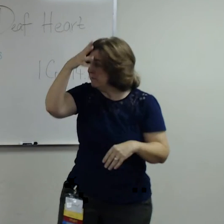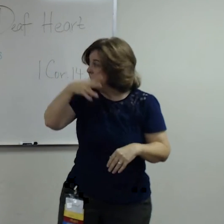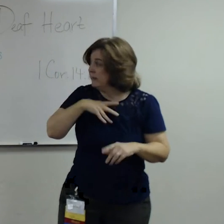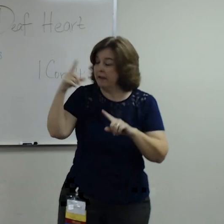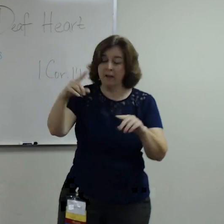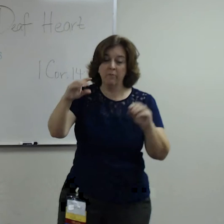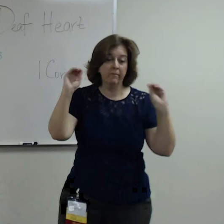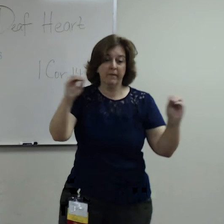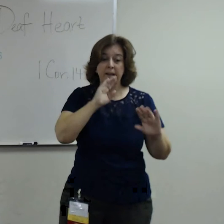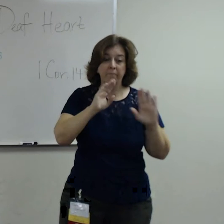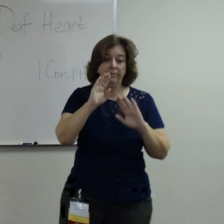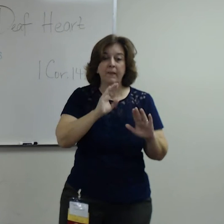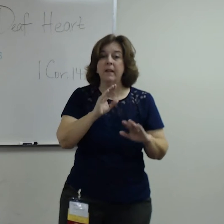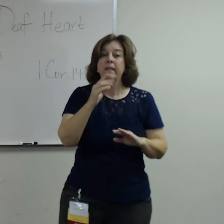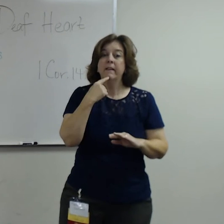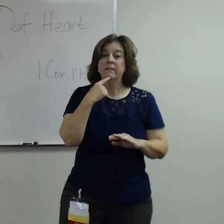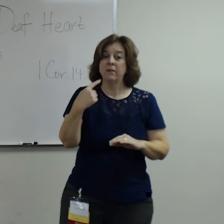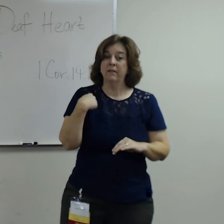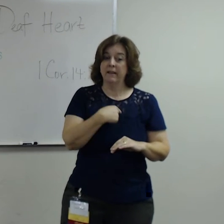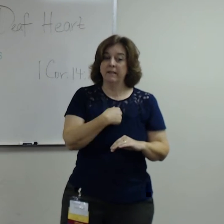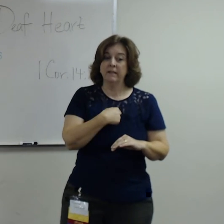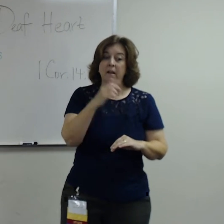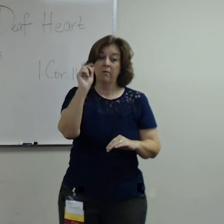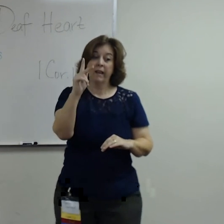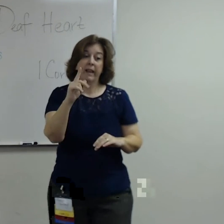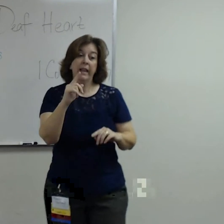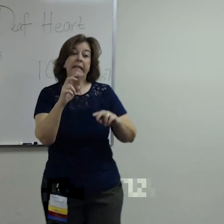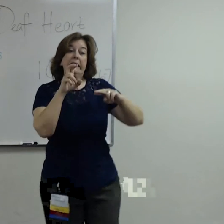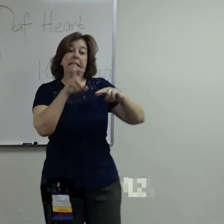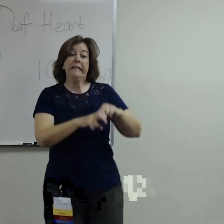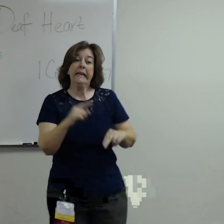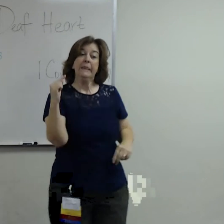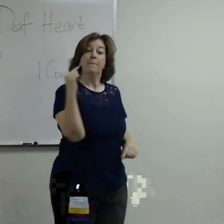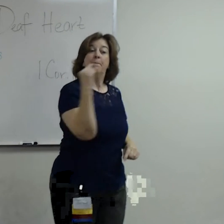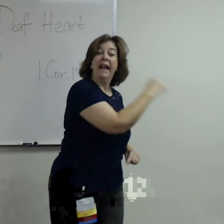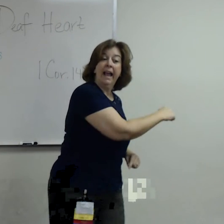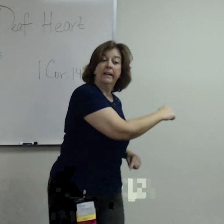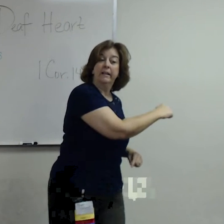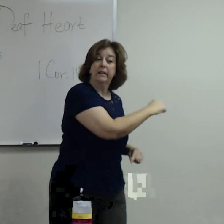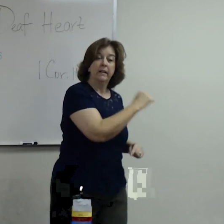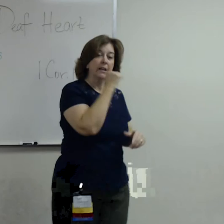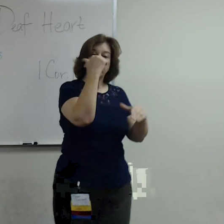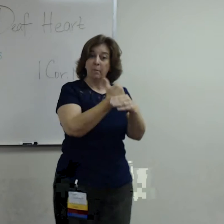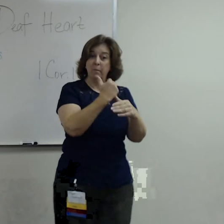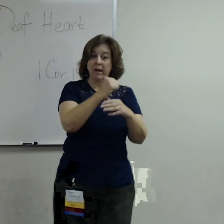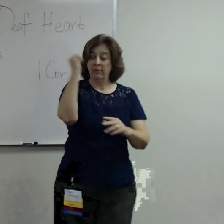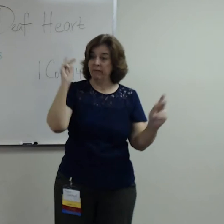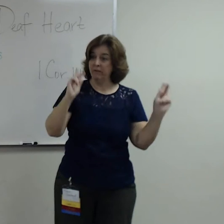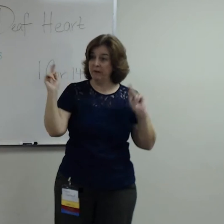men to come. None. They told us, okay, sit in the back and don't bother other